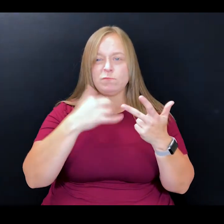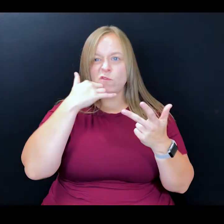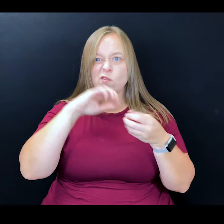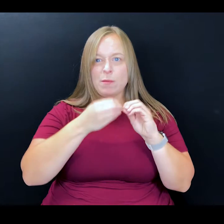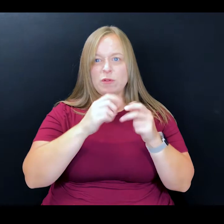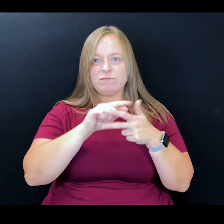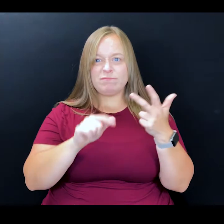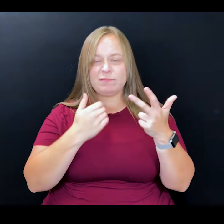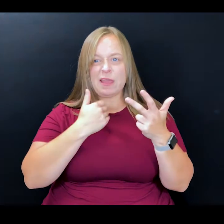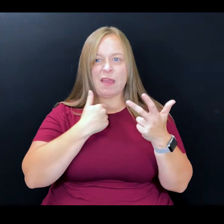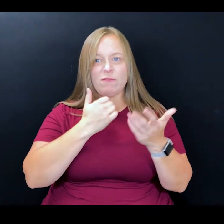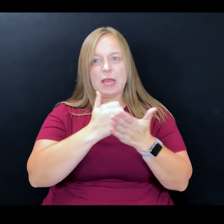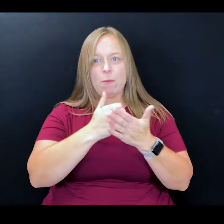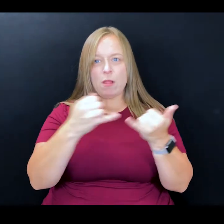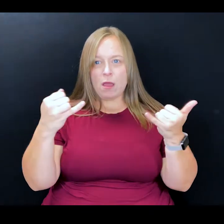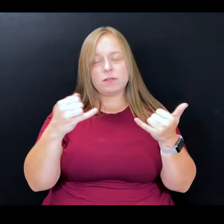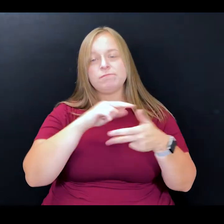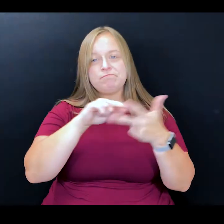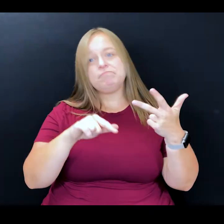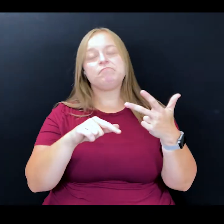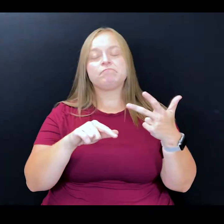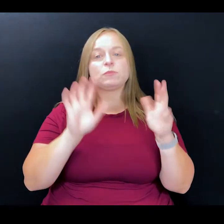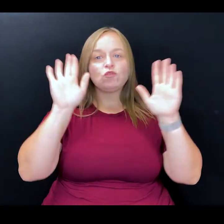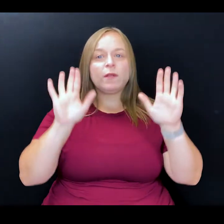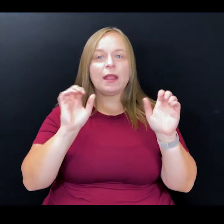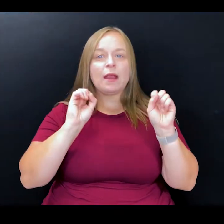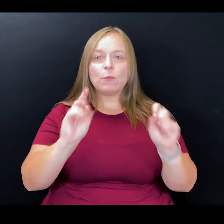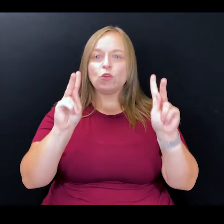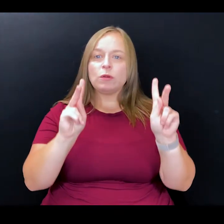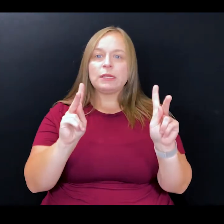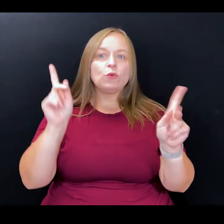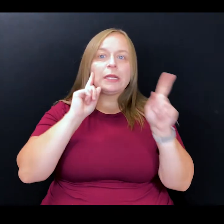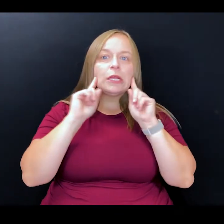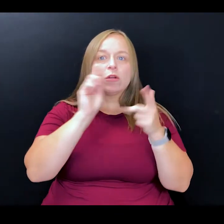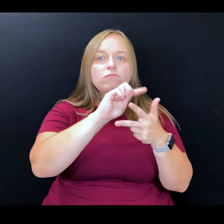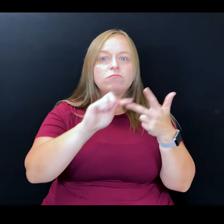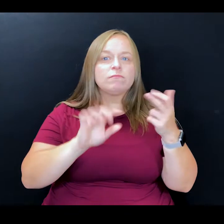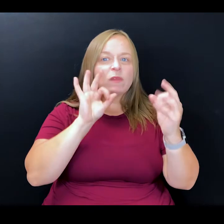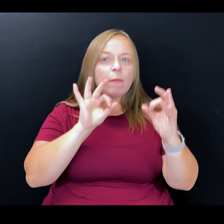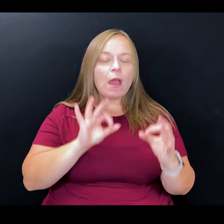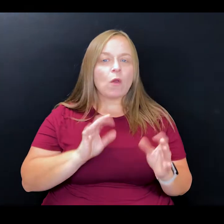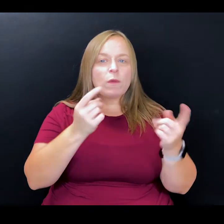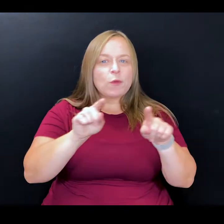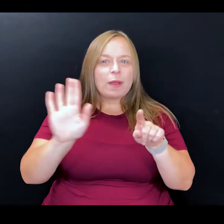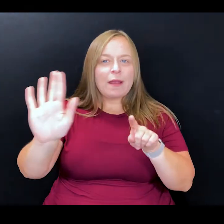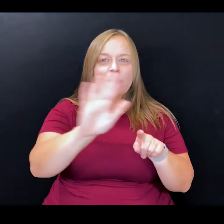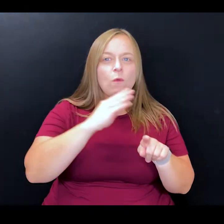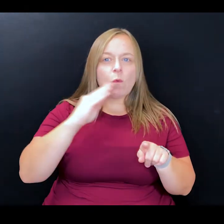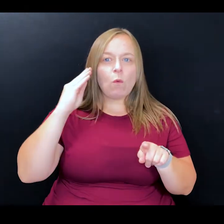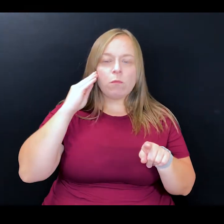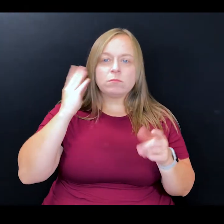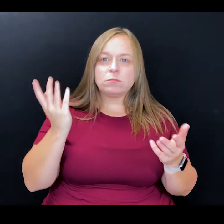So all of those helplines give us a great opportunity to hear what is going on in the